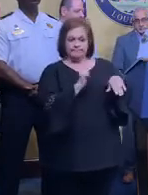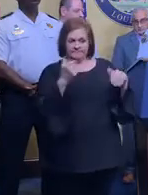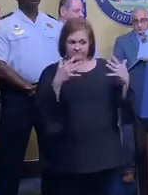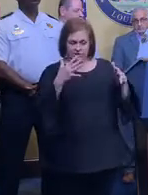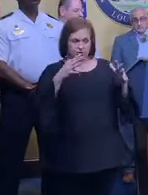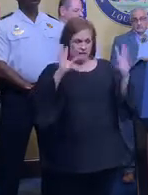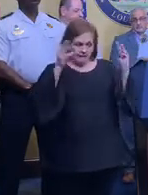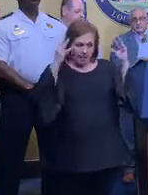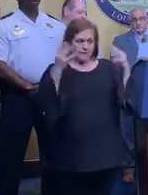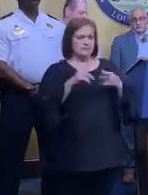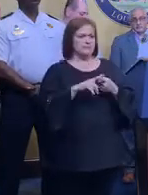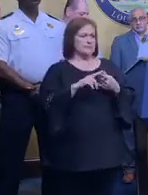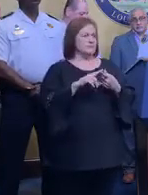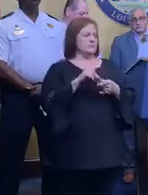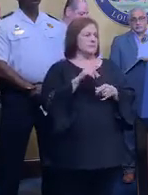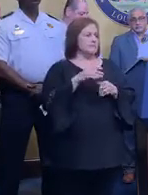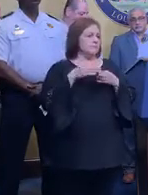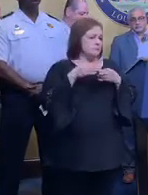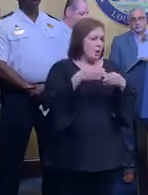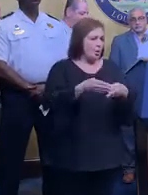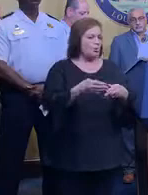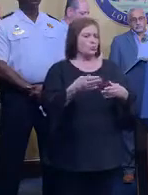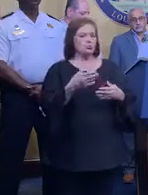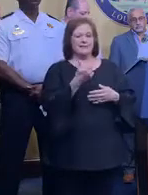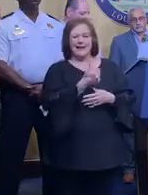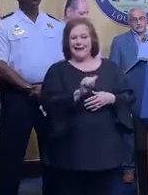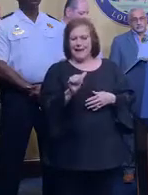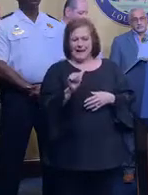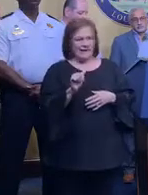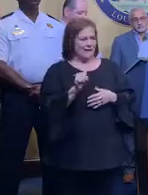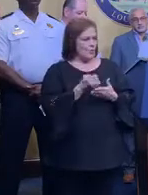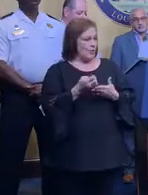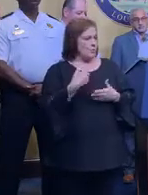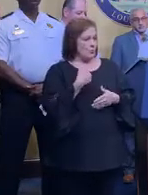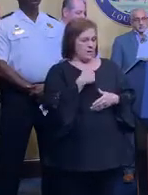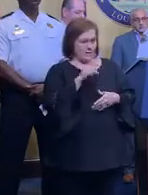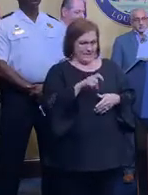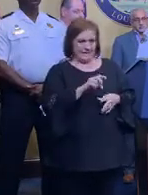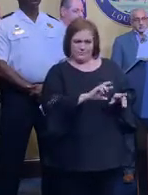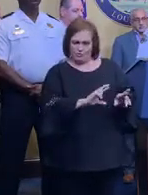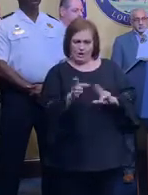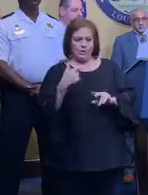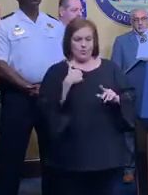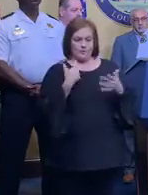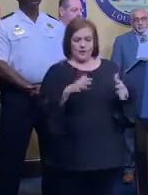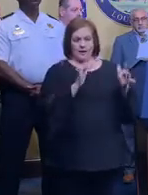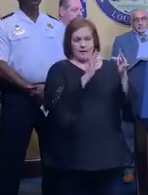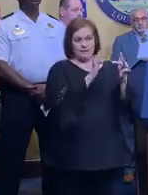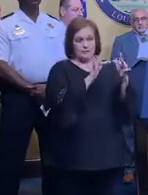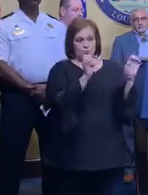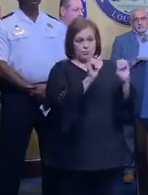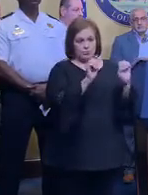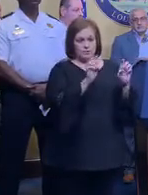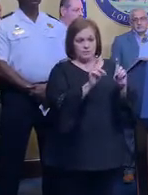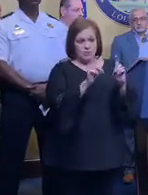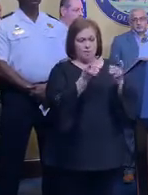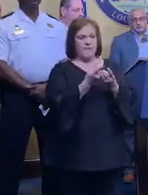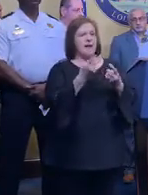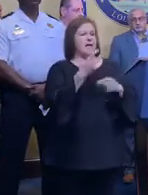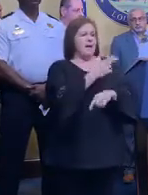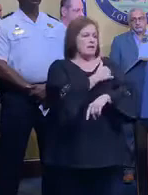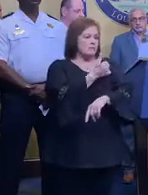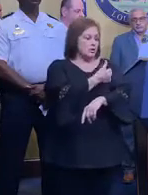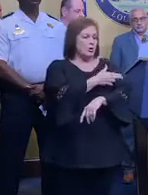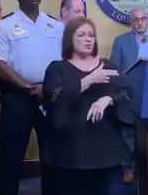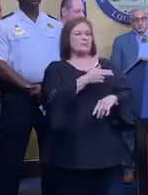command vehicles, and boats that are available and ready. We've been in contact with our local emergency departments and